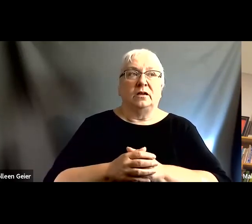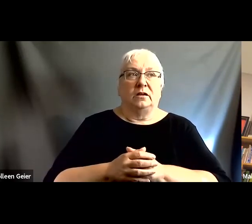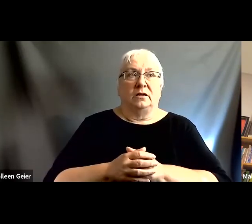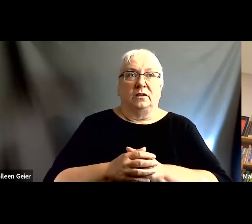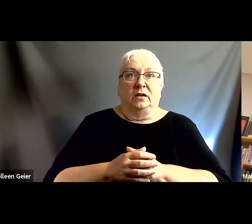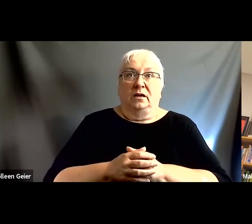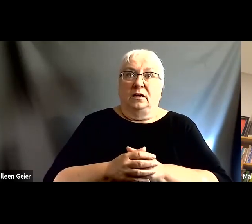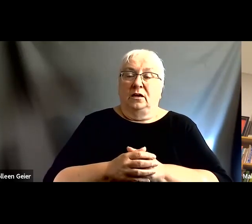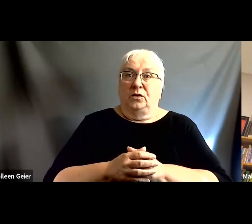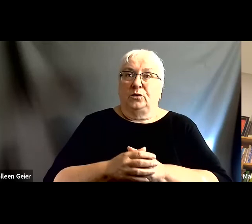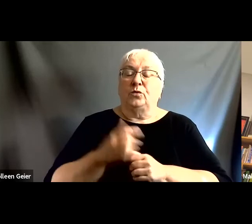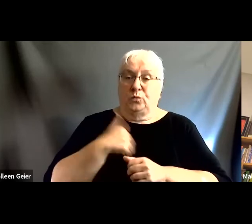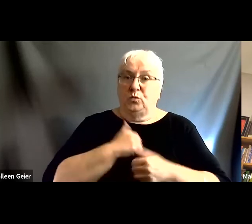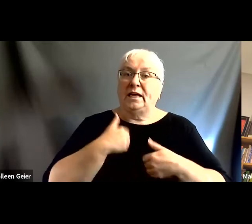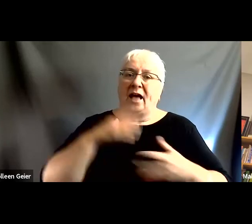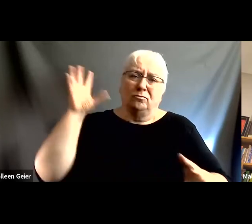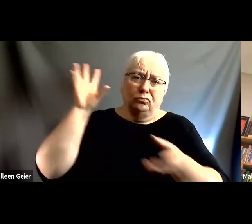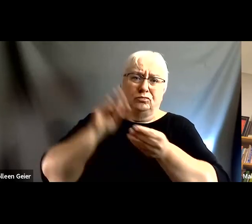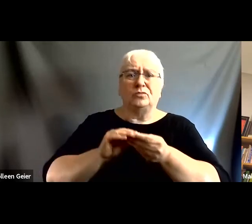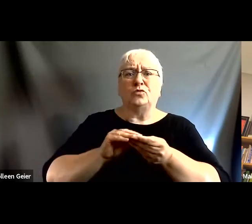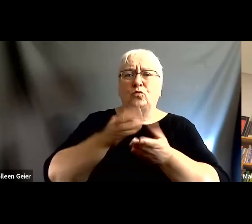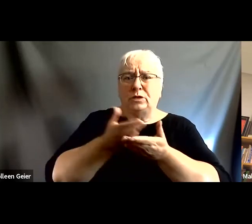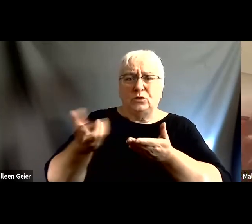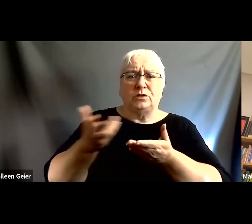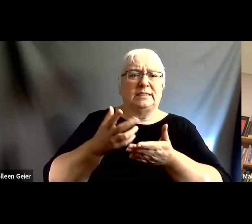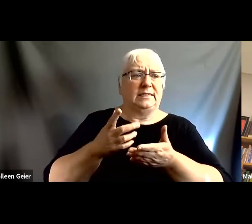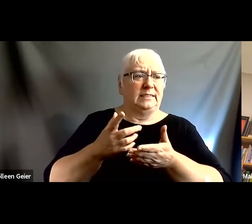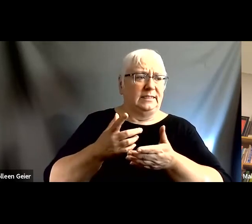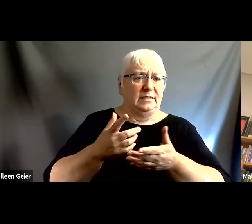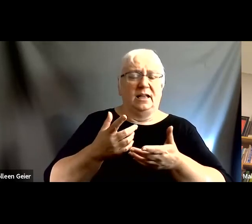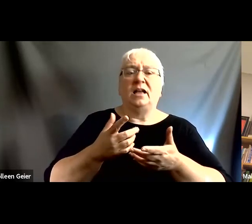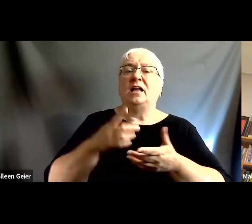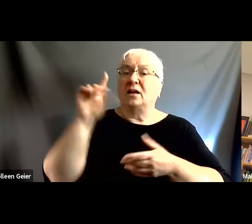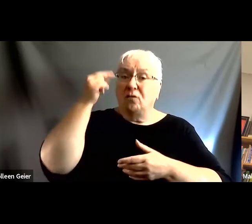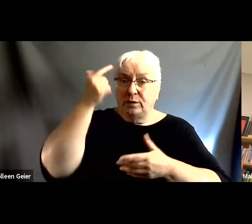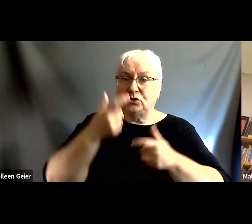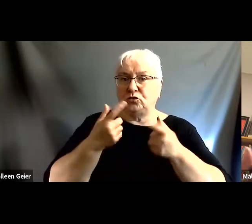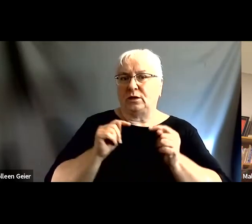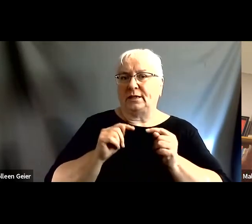lot of resources. Governments are trying to do their level best to open all their